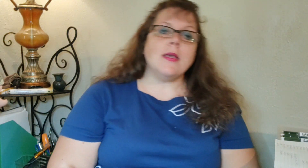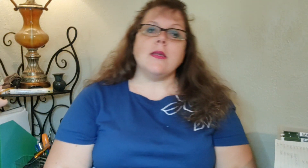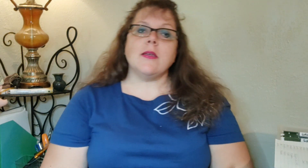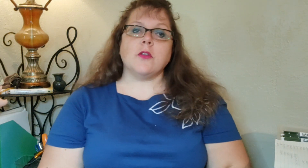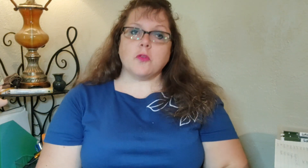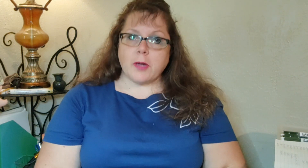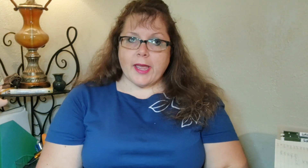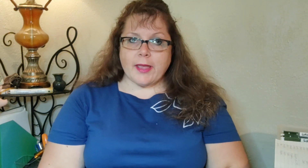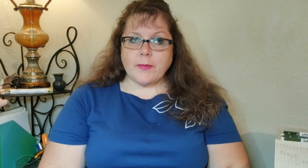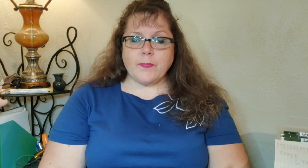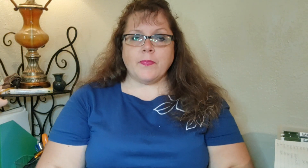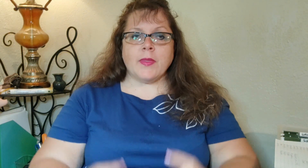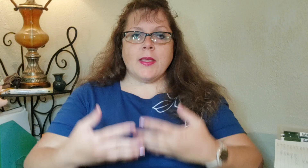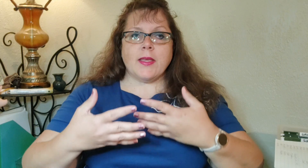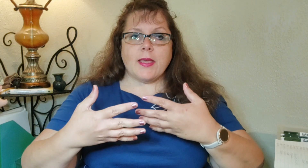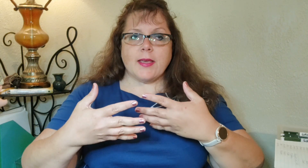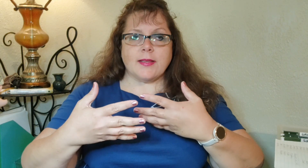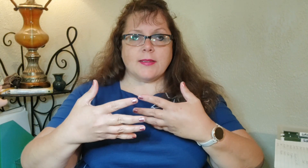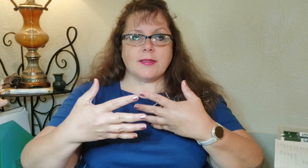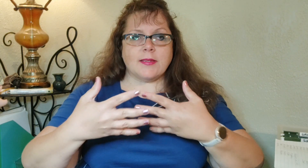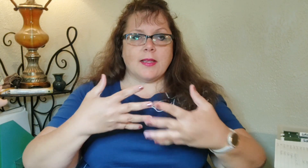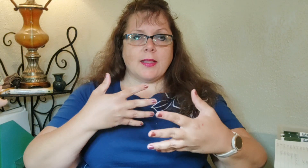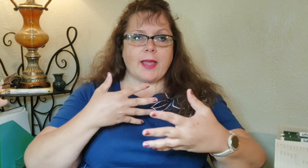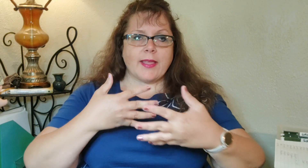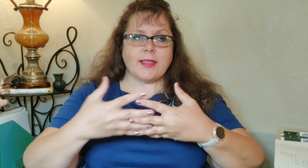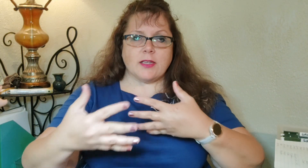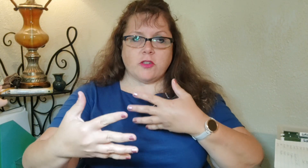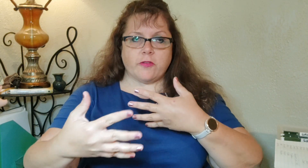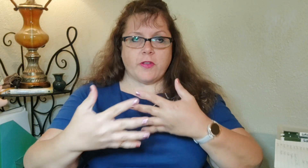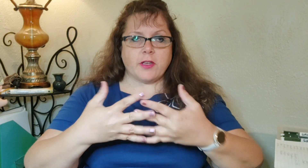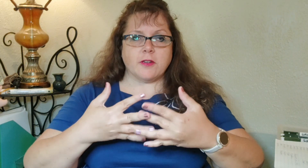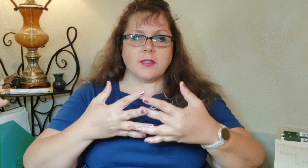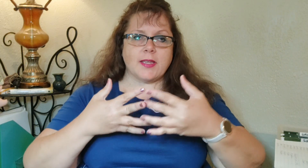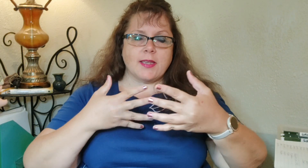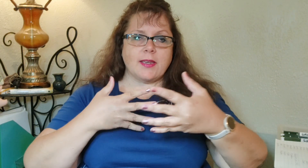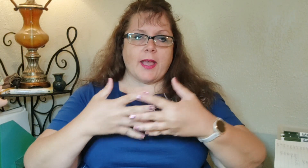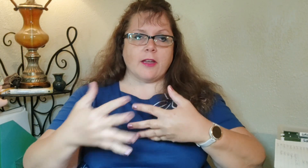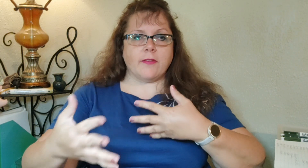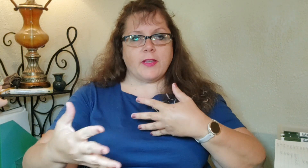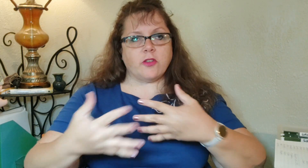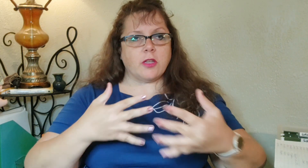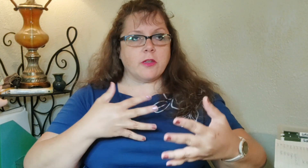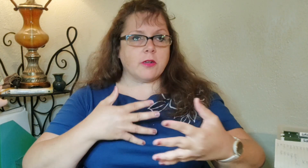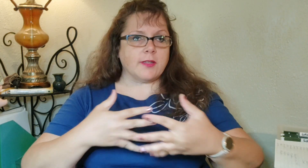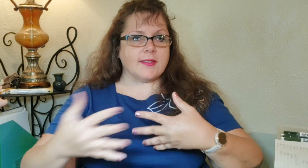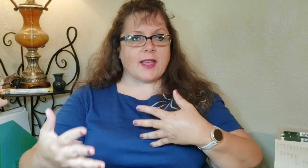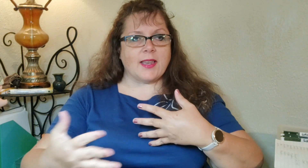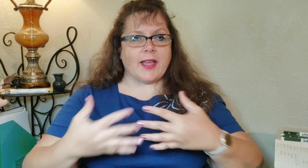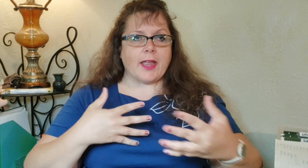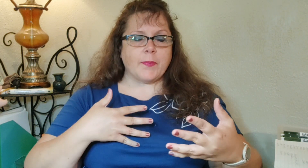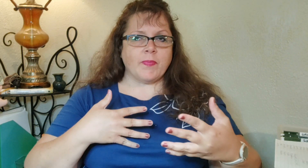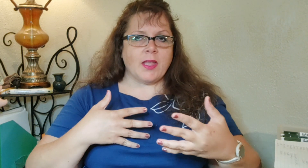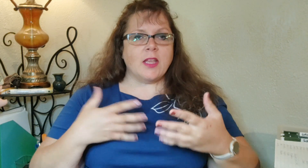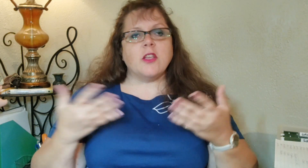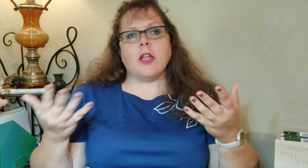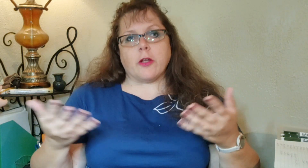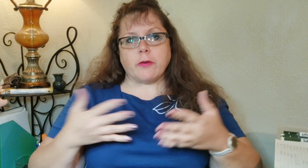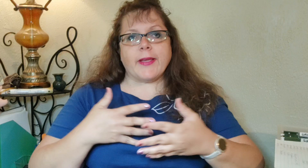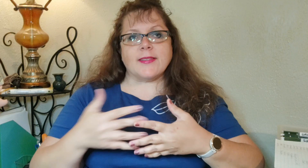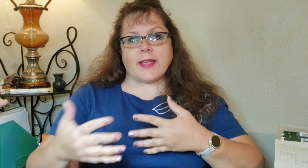And then gray is like this, your fingers in and out of each other, because it's kind of like, you know, gray is like